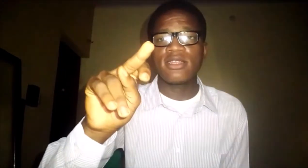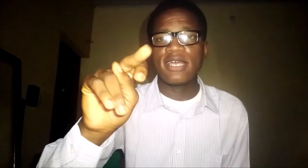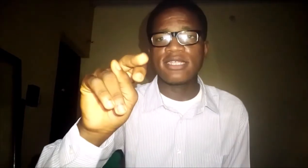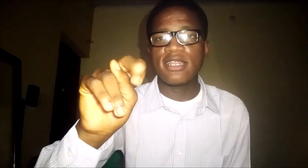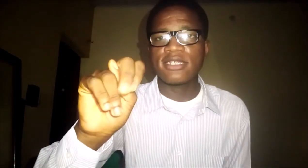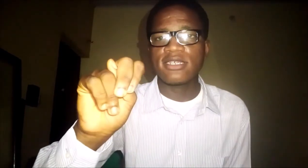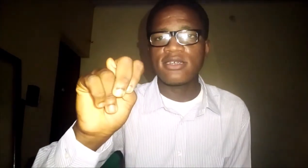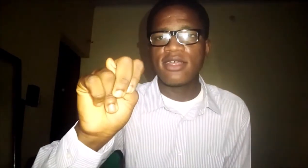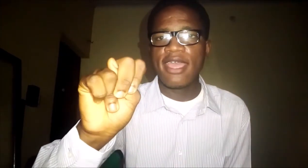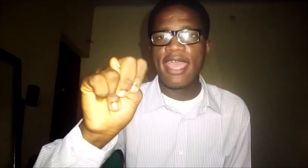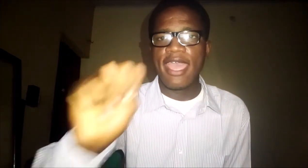that's the letter N.